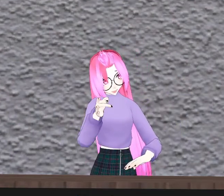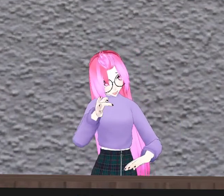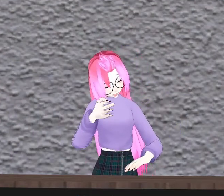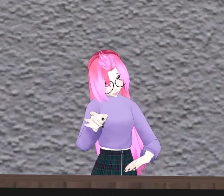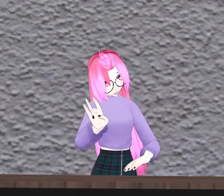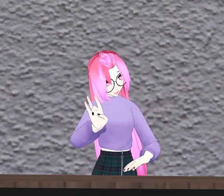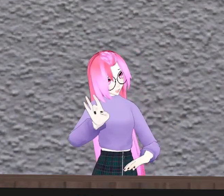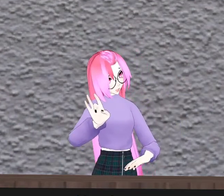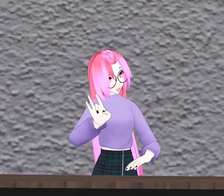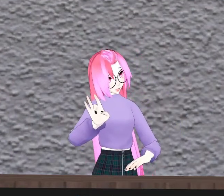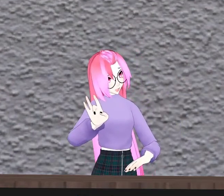18.